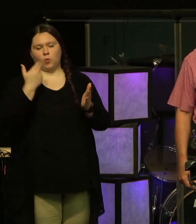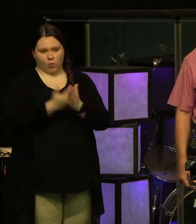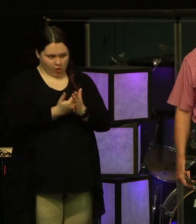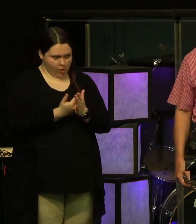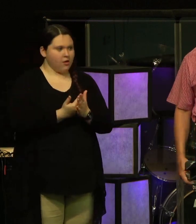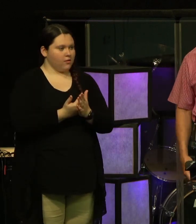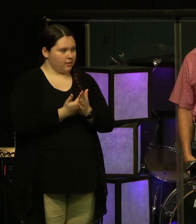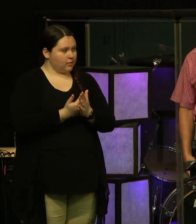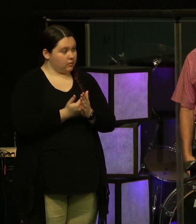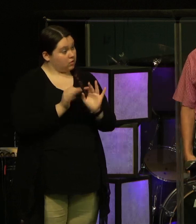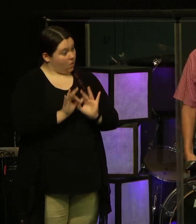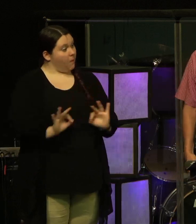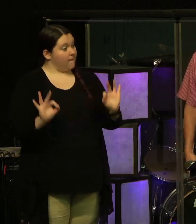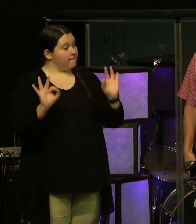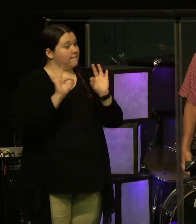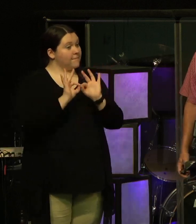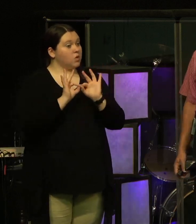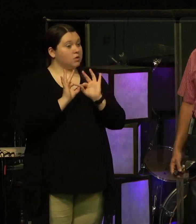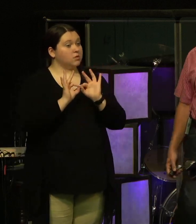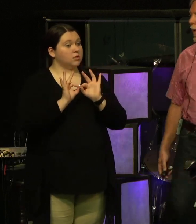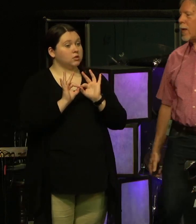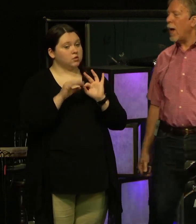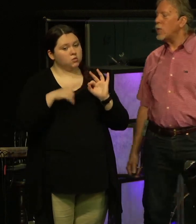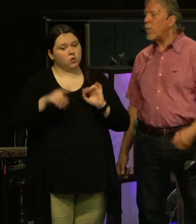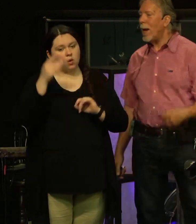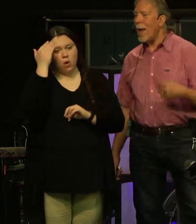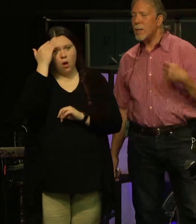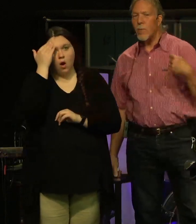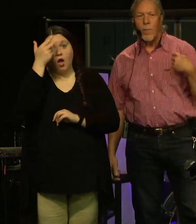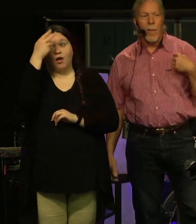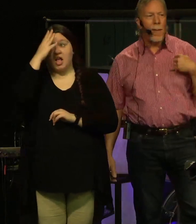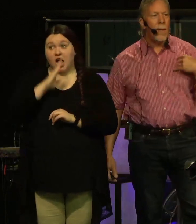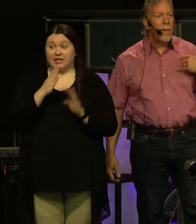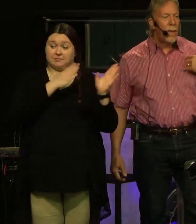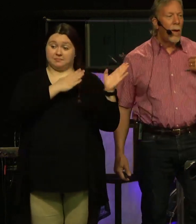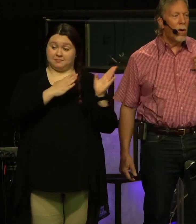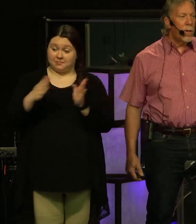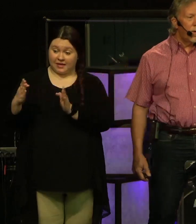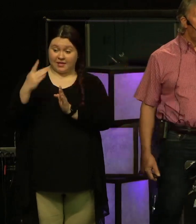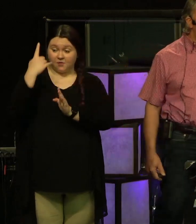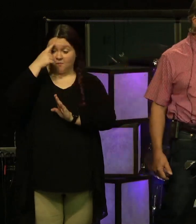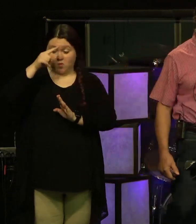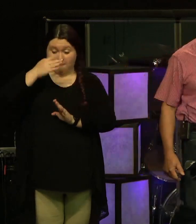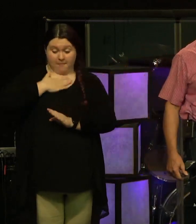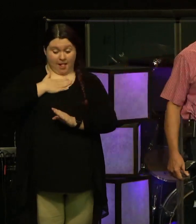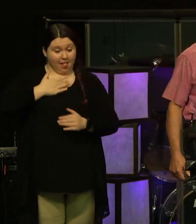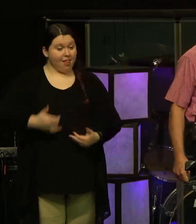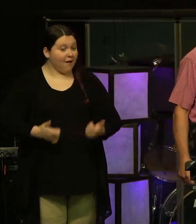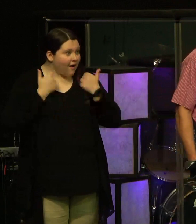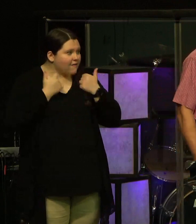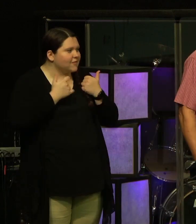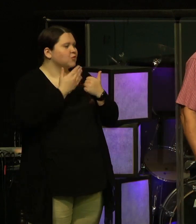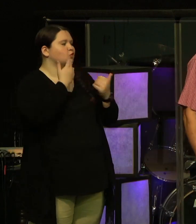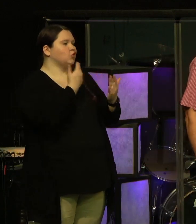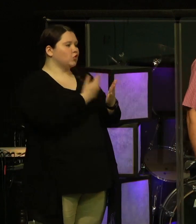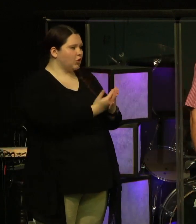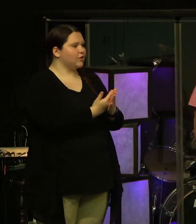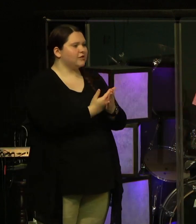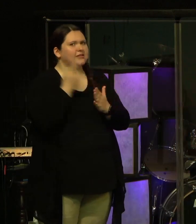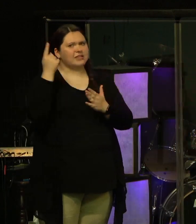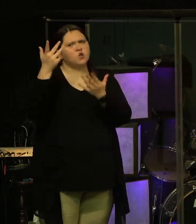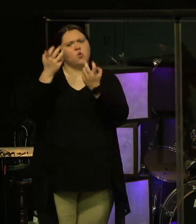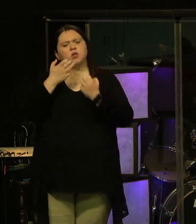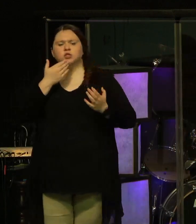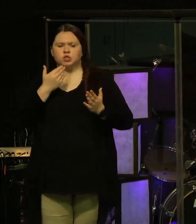Now that's really important for you to know that. God's plans for me are good. He wants good for me. He's